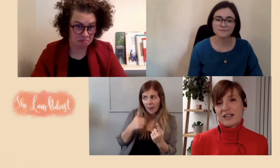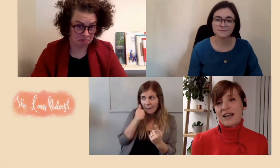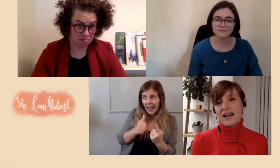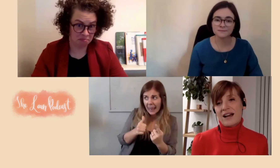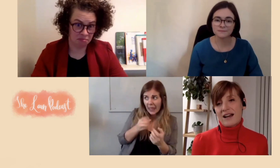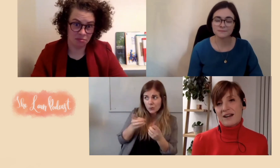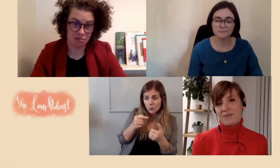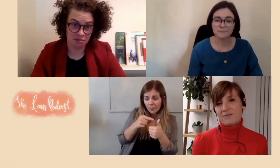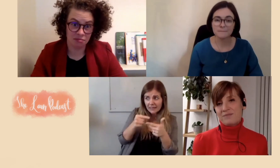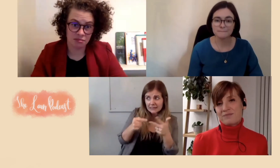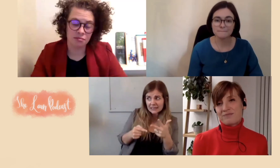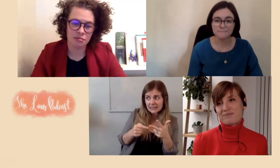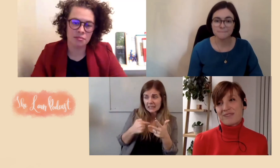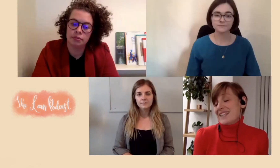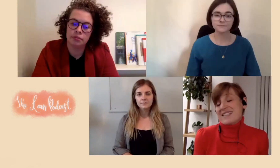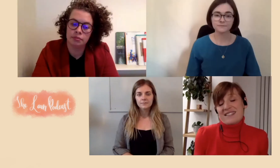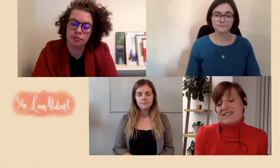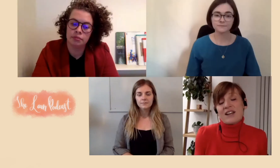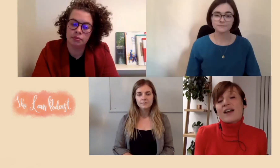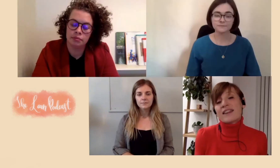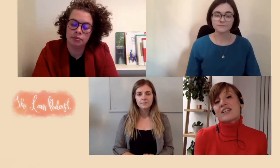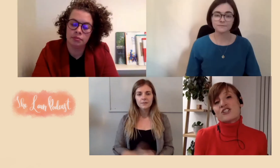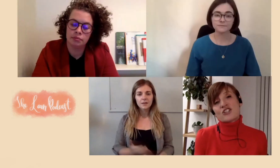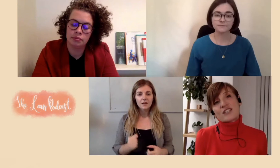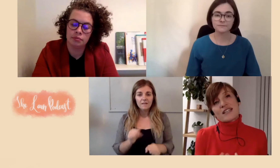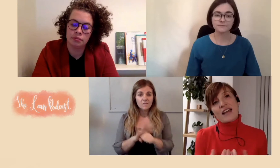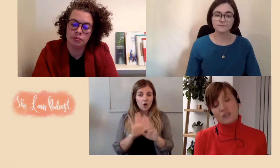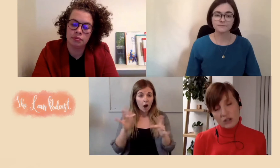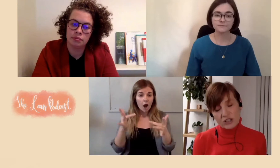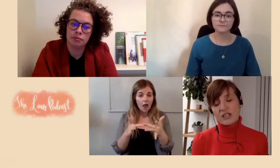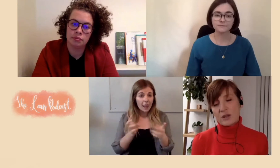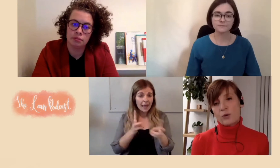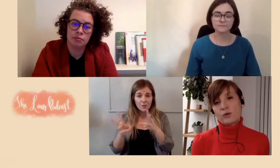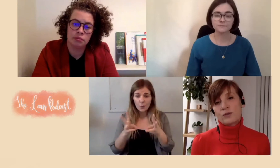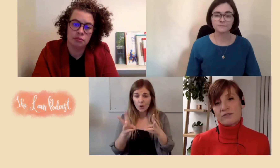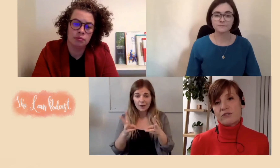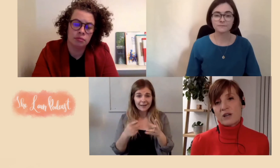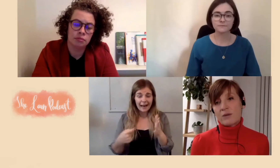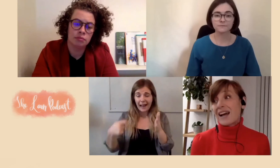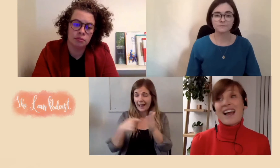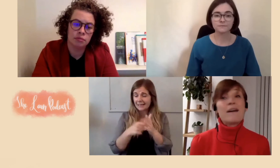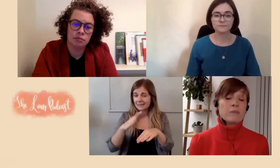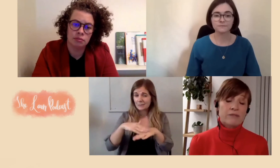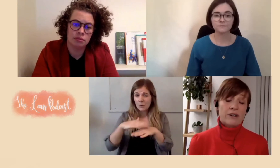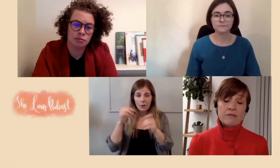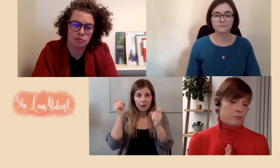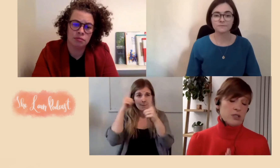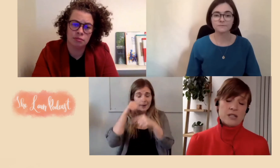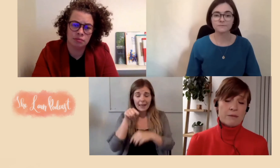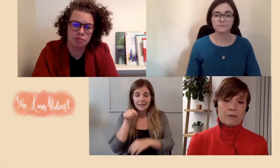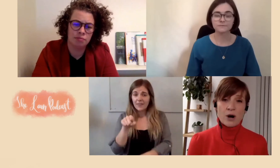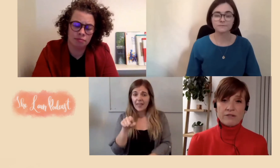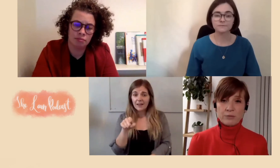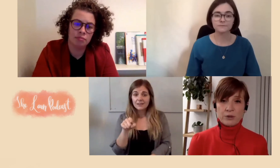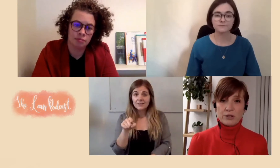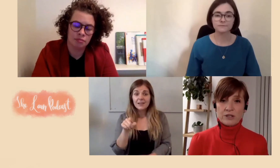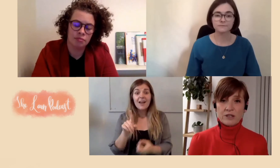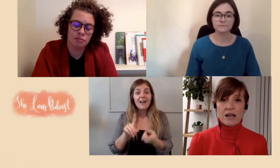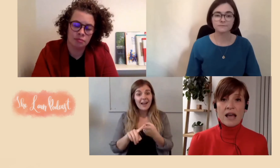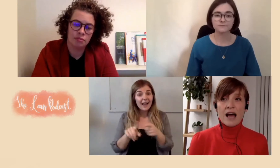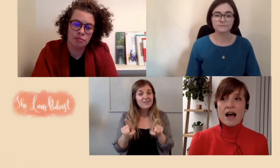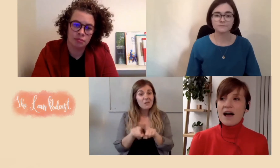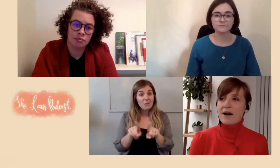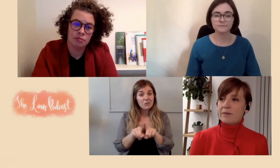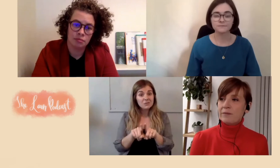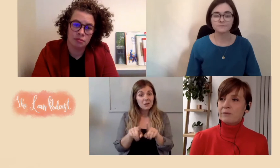do something? And I think that, and so online working, let's say, it just adds a whole new complexity to that. And